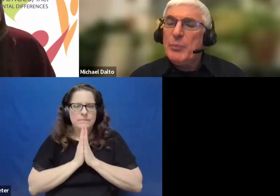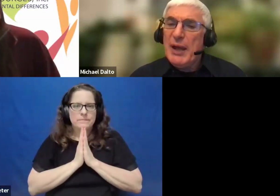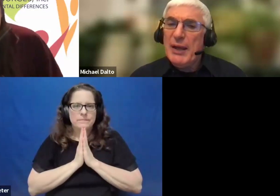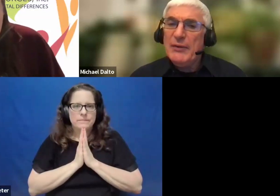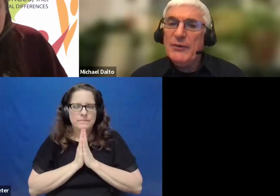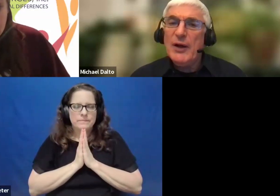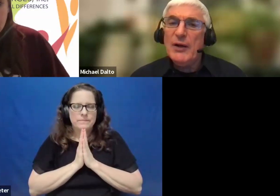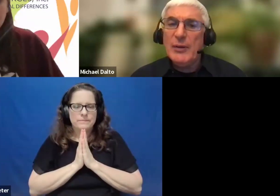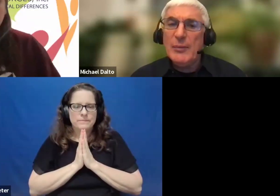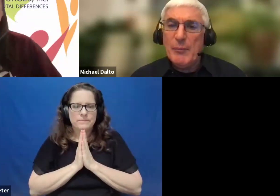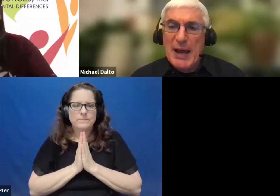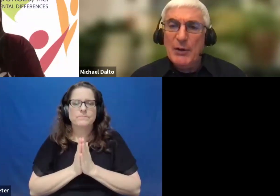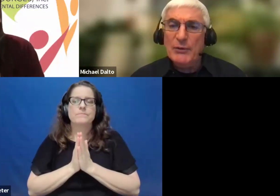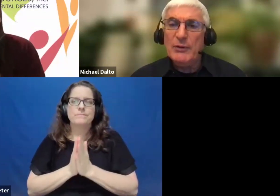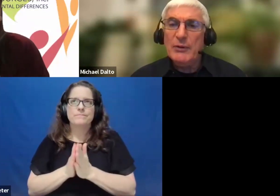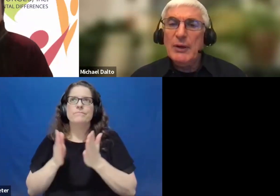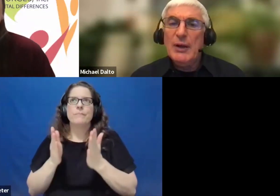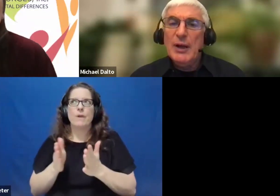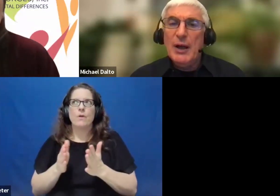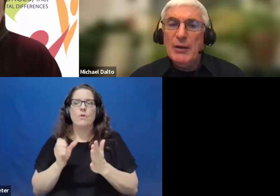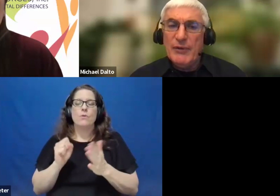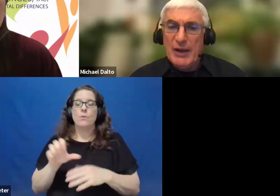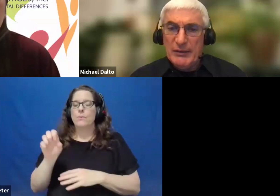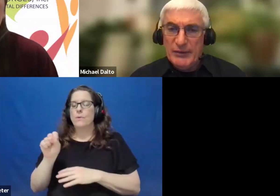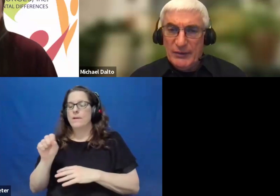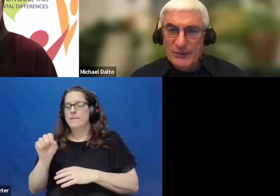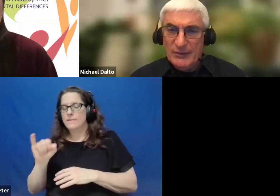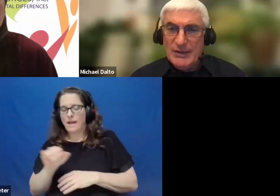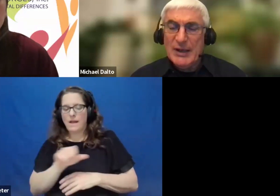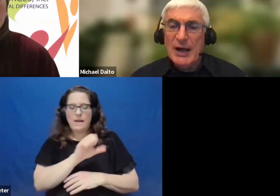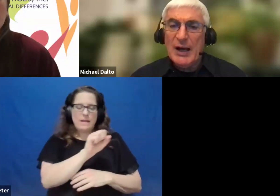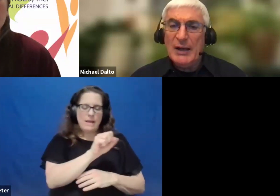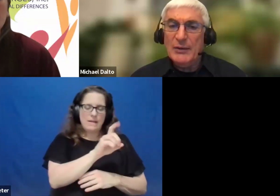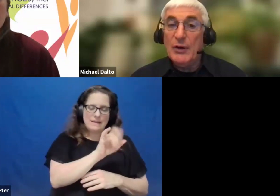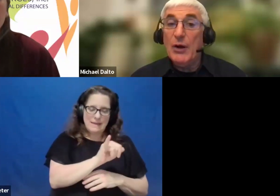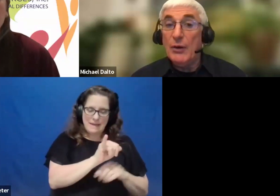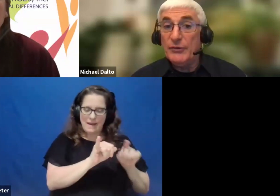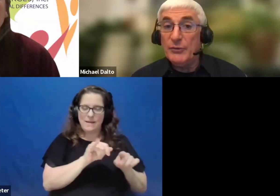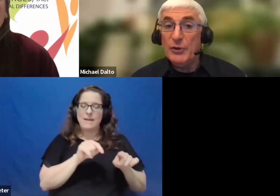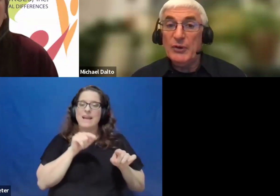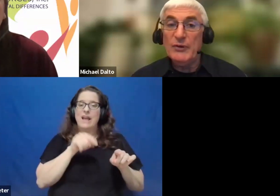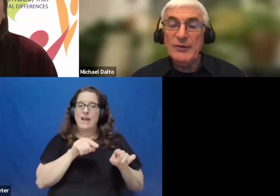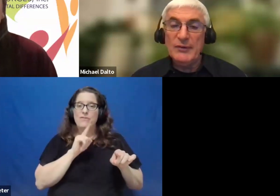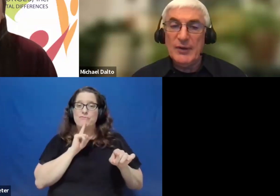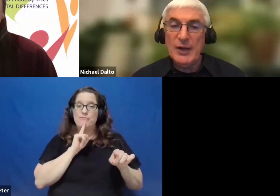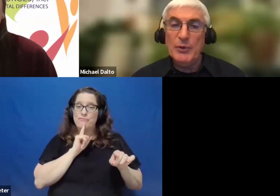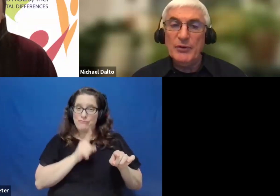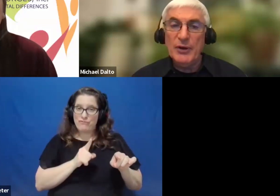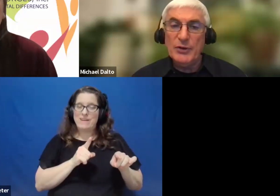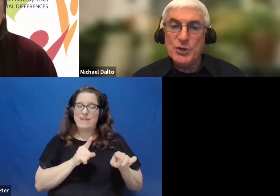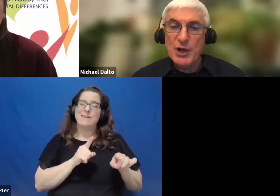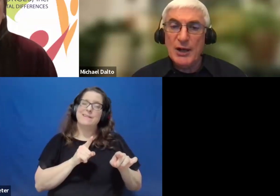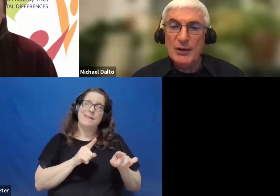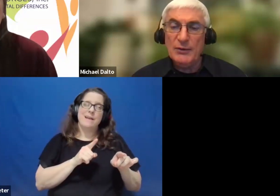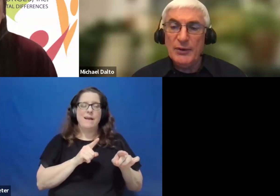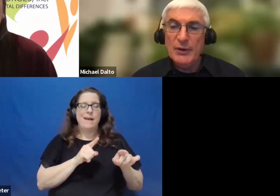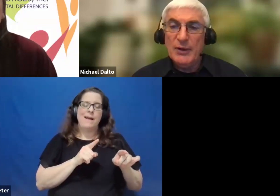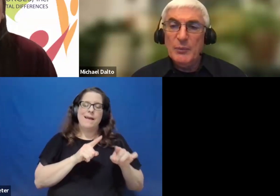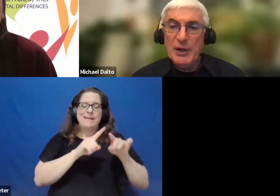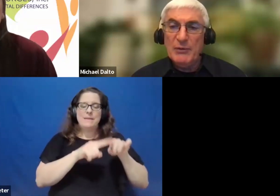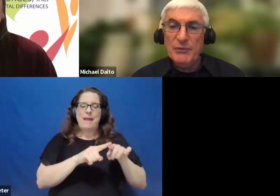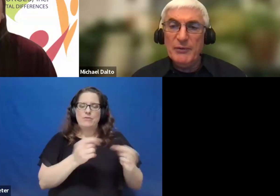it depends on the amount of SSDI, also known as Disabled Adult